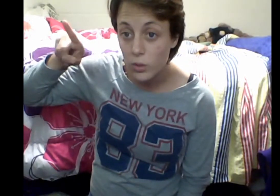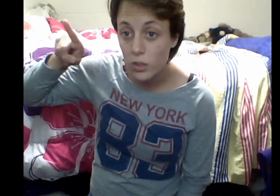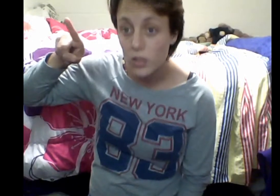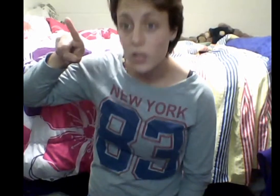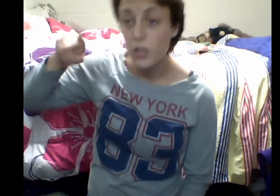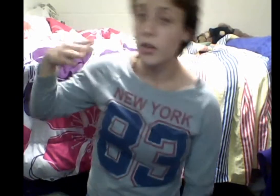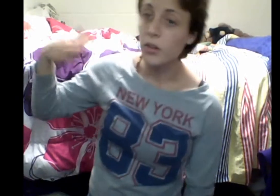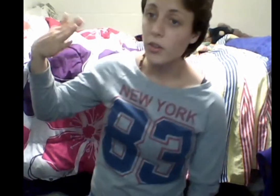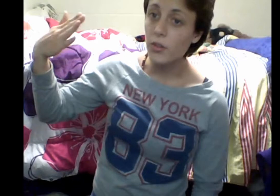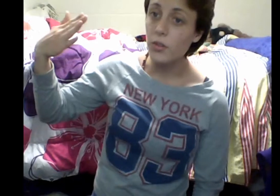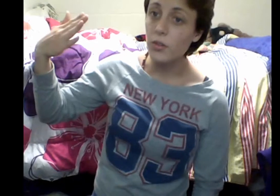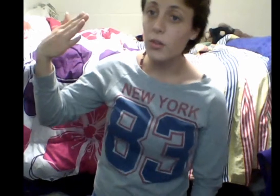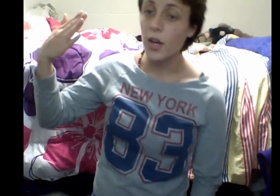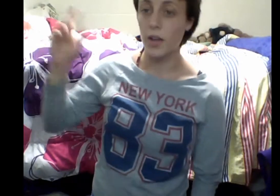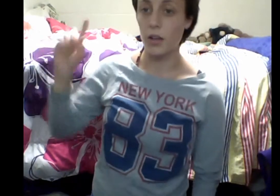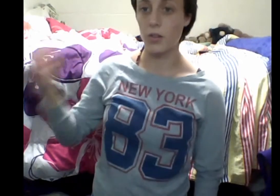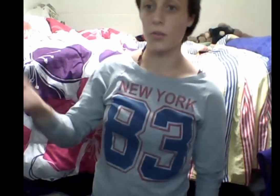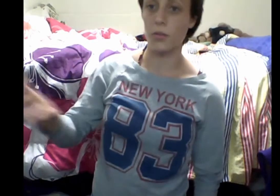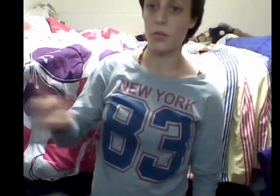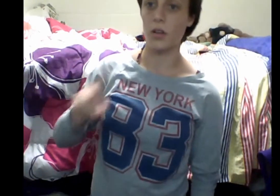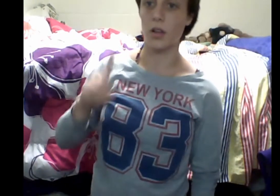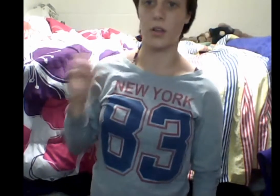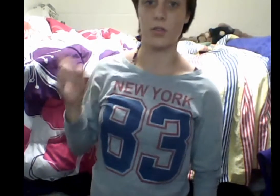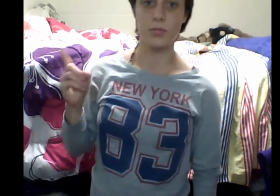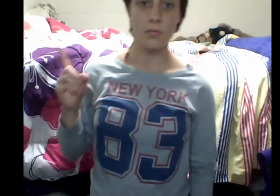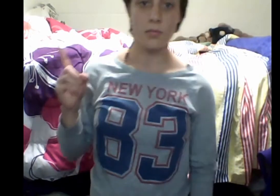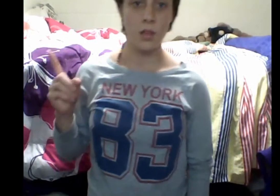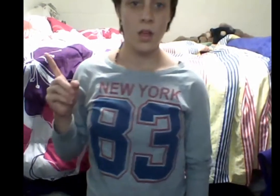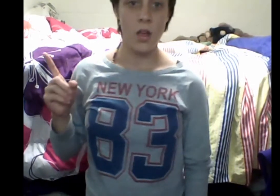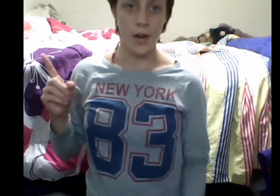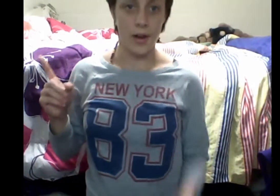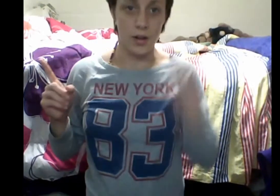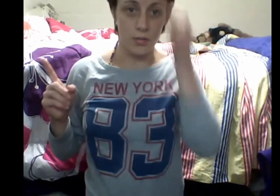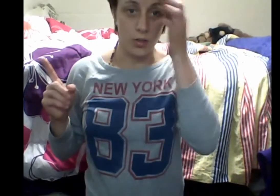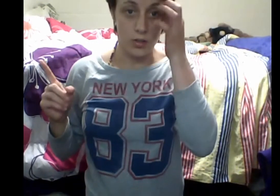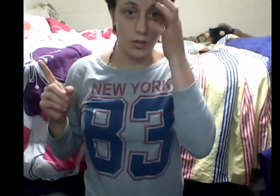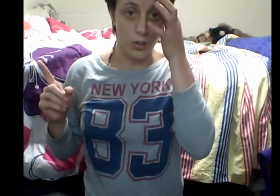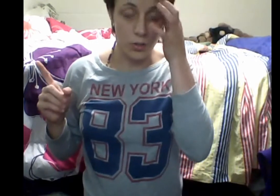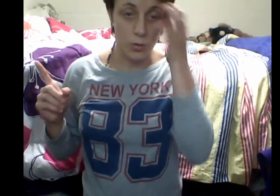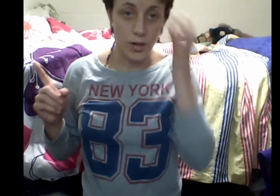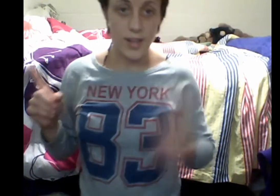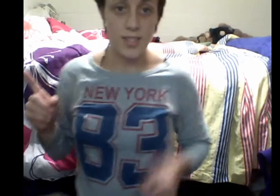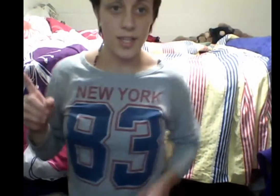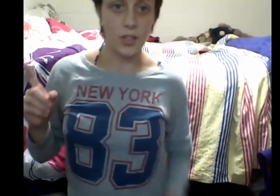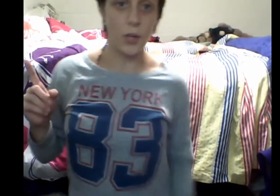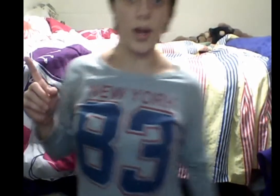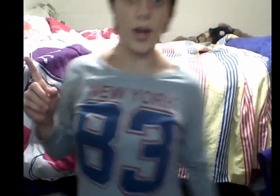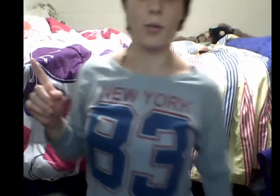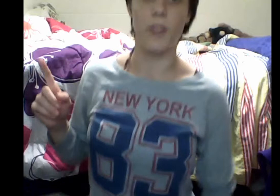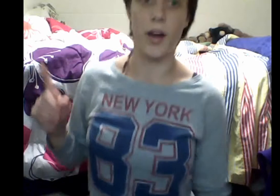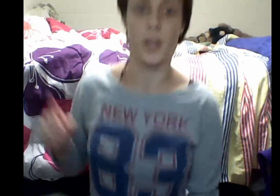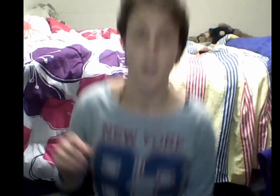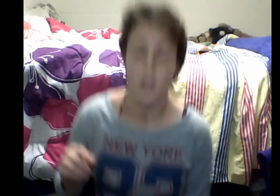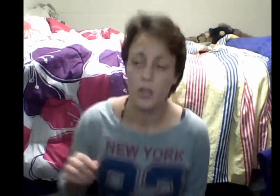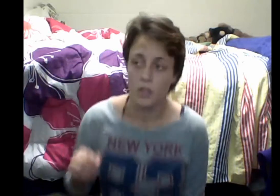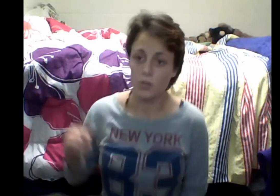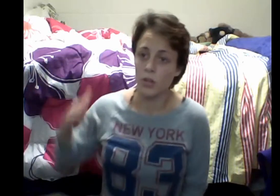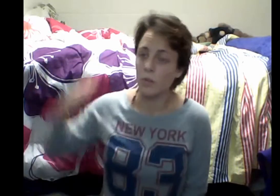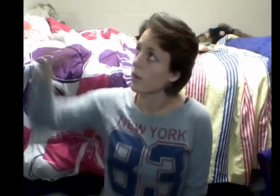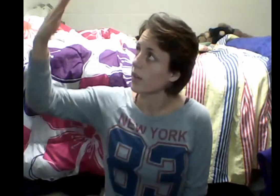For you, and then alone, alone. You're the one I seek, knowing I will find. You're pointing to